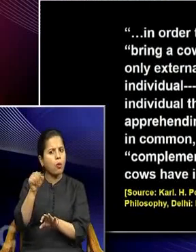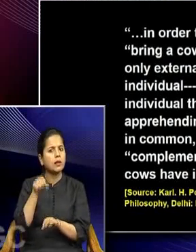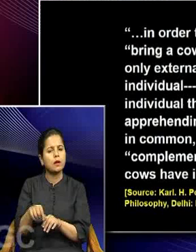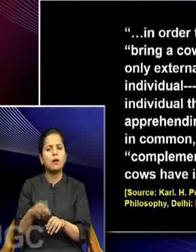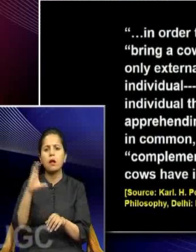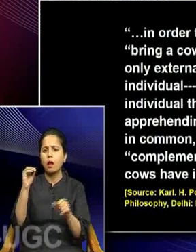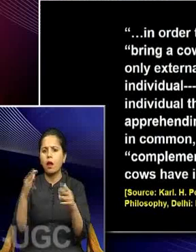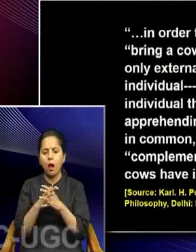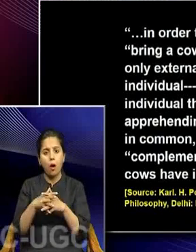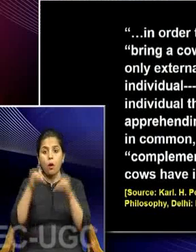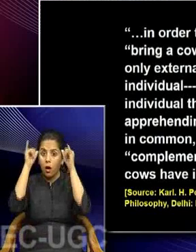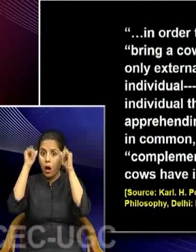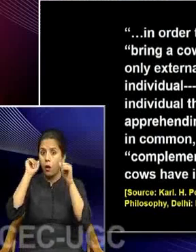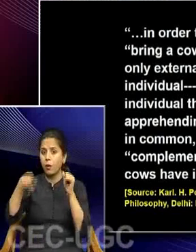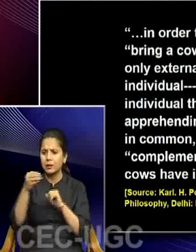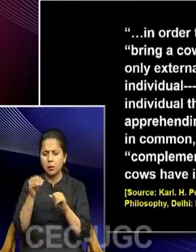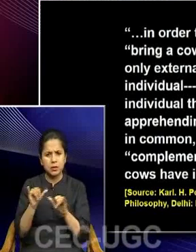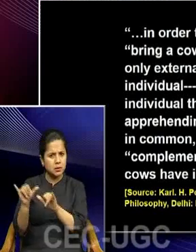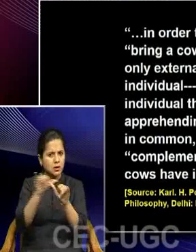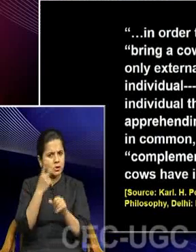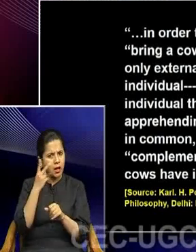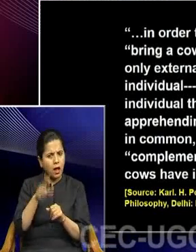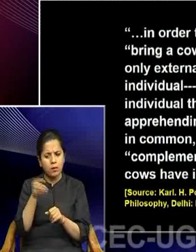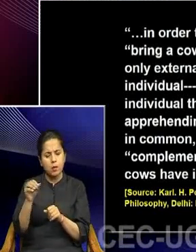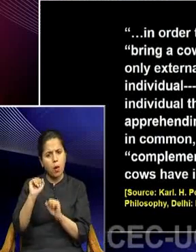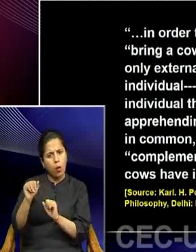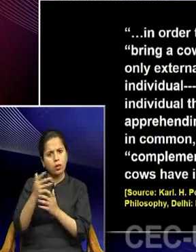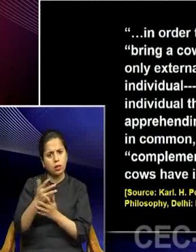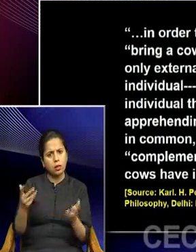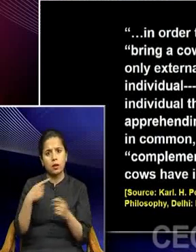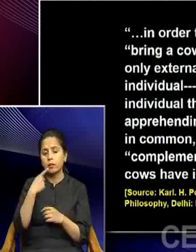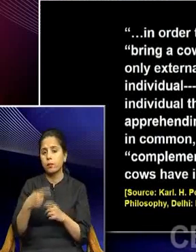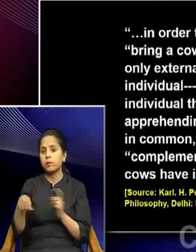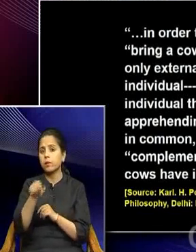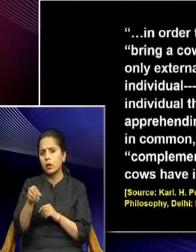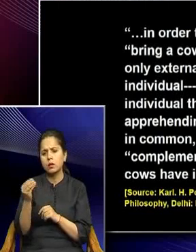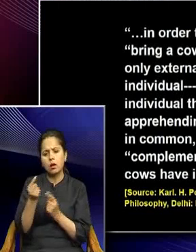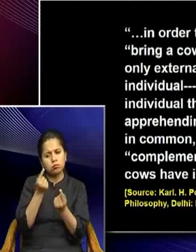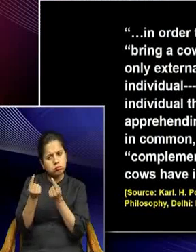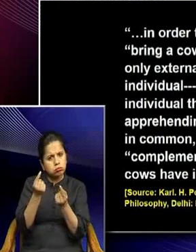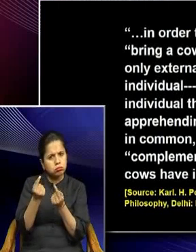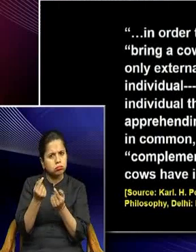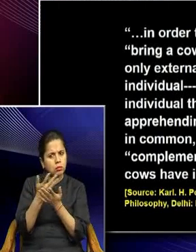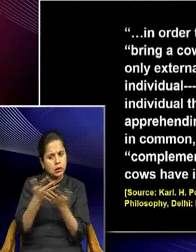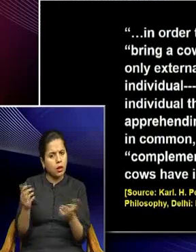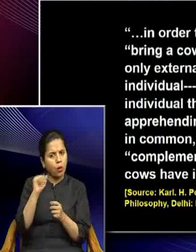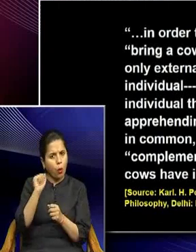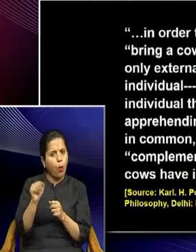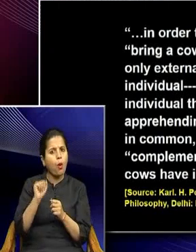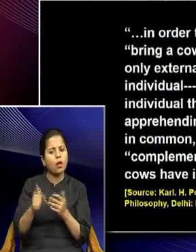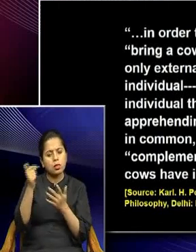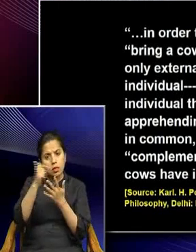cows have in common, a property which is the complement of the